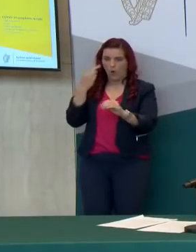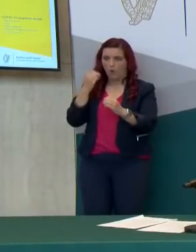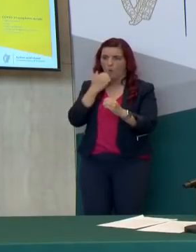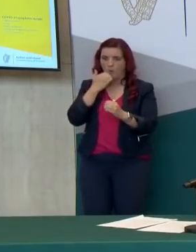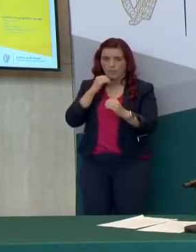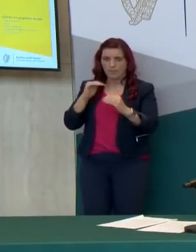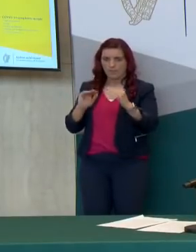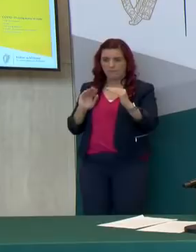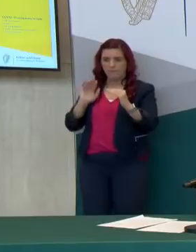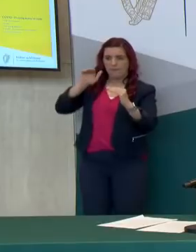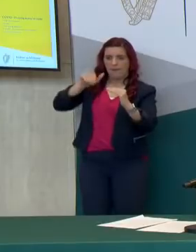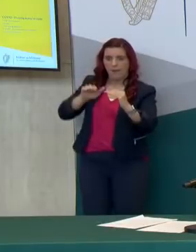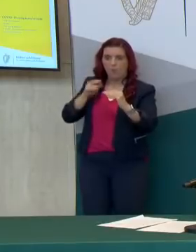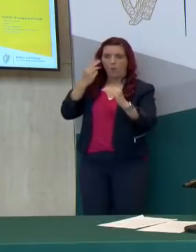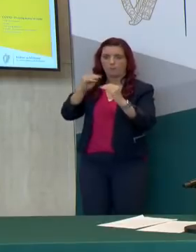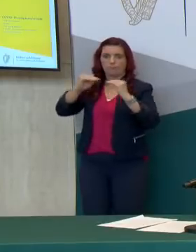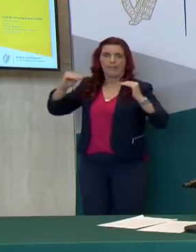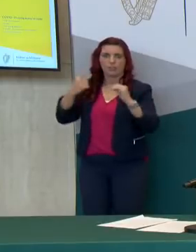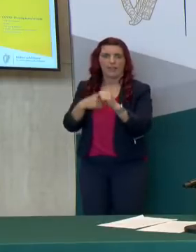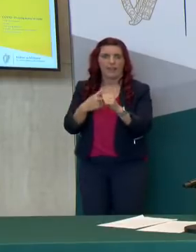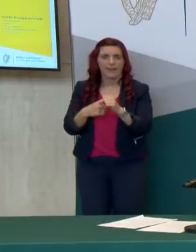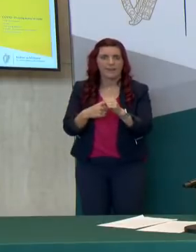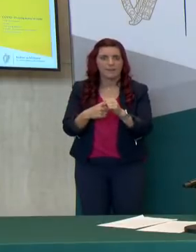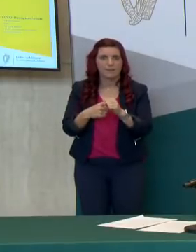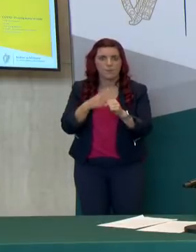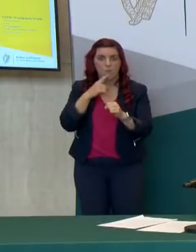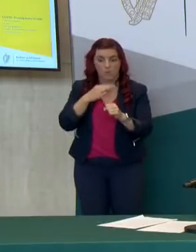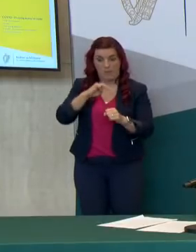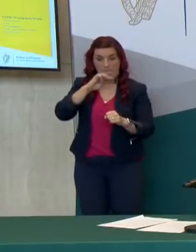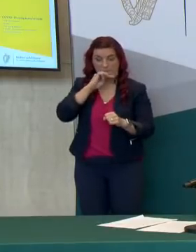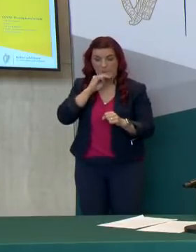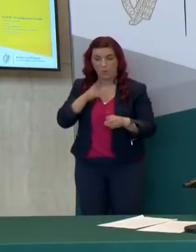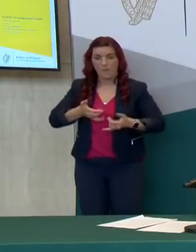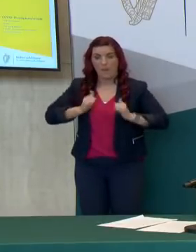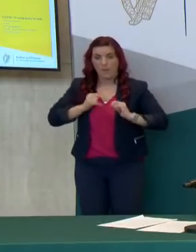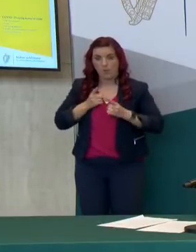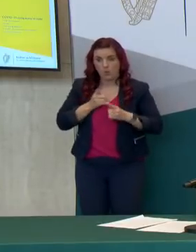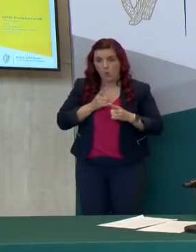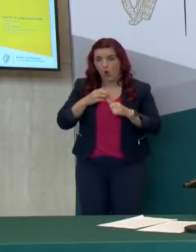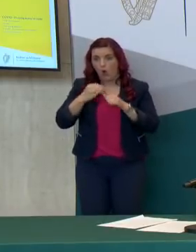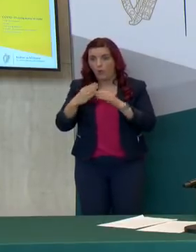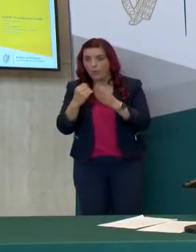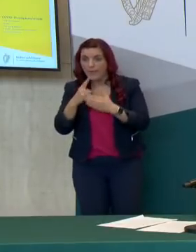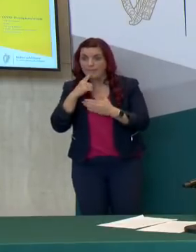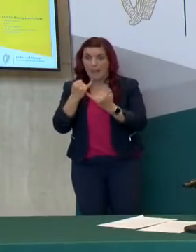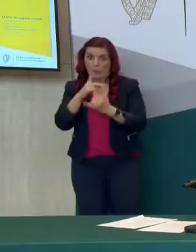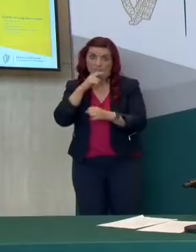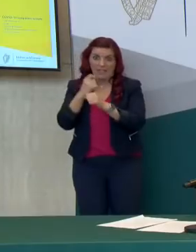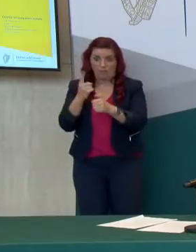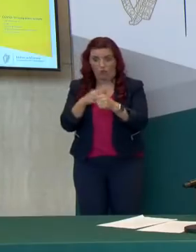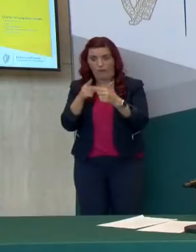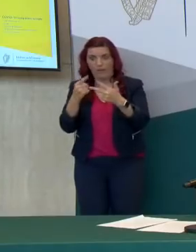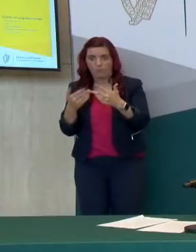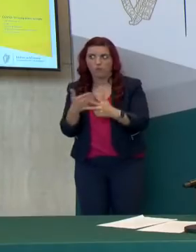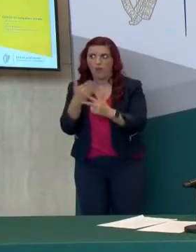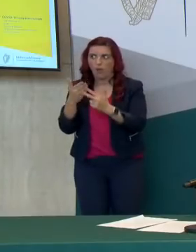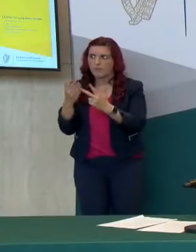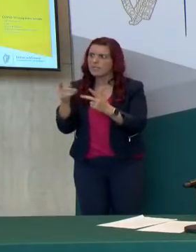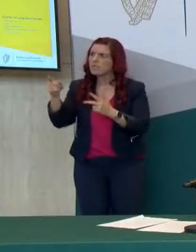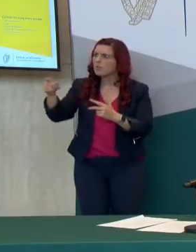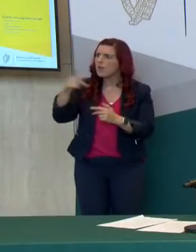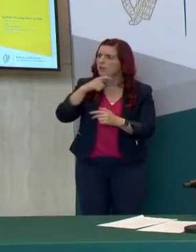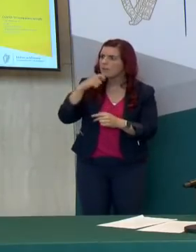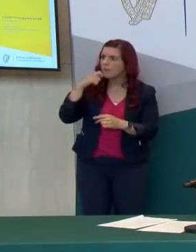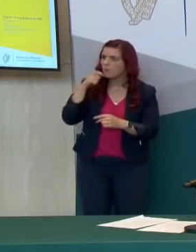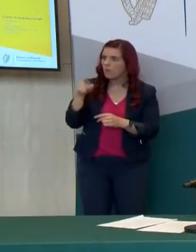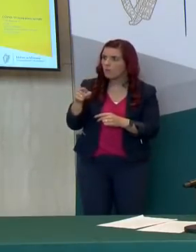very close to zero in order to enable us to do all of the other things that are priority things to do. Is that not kind of more or less